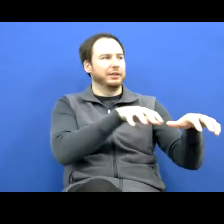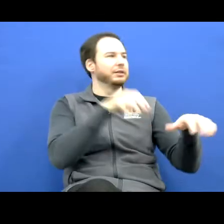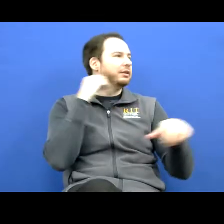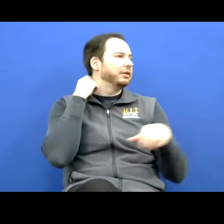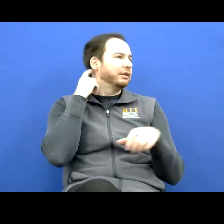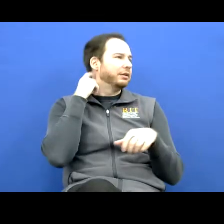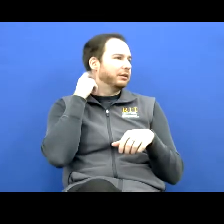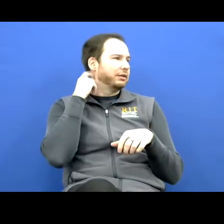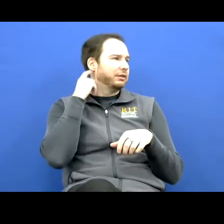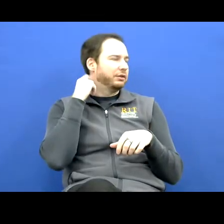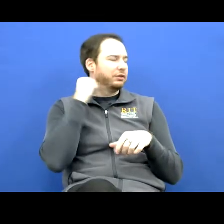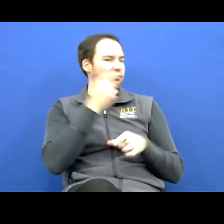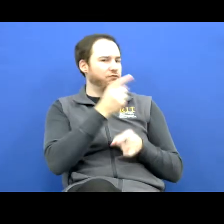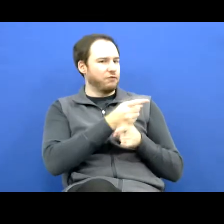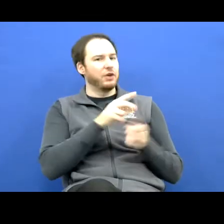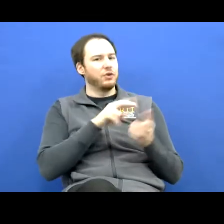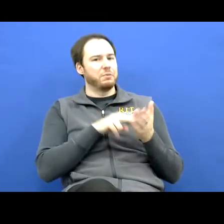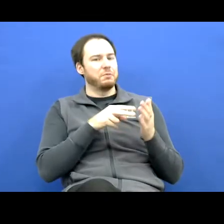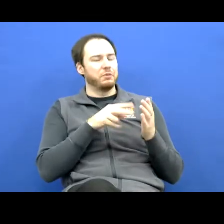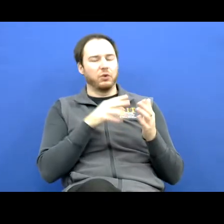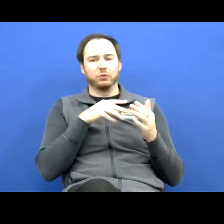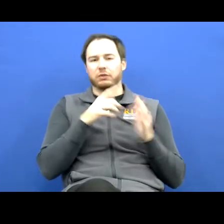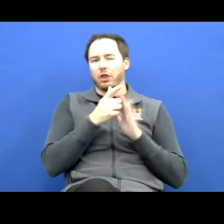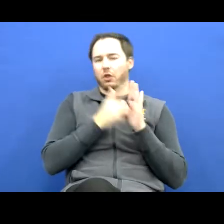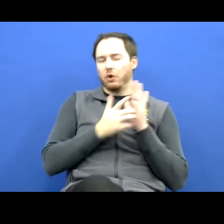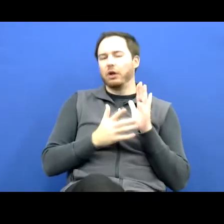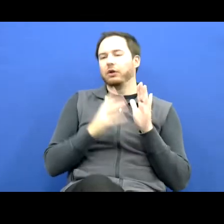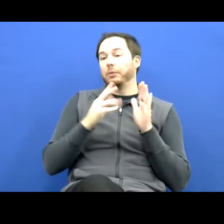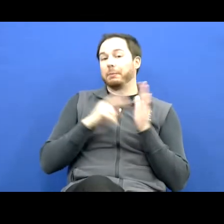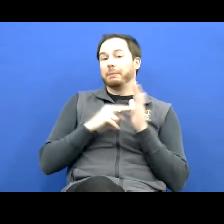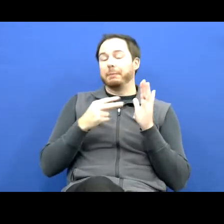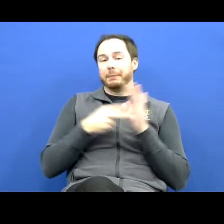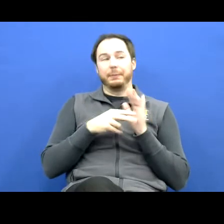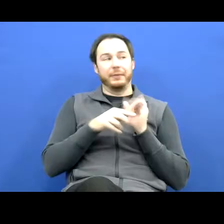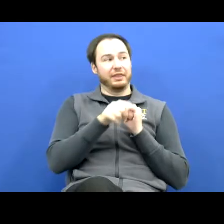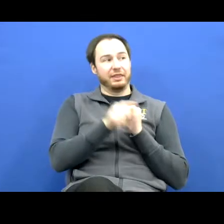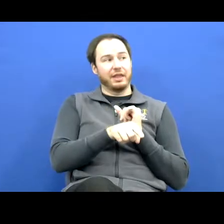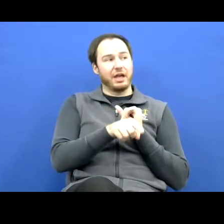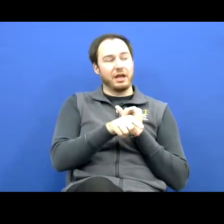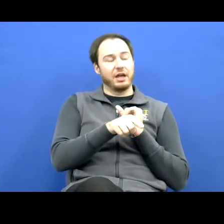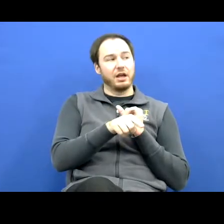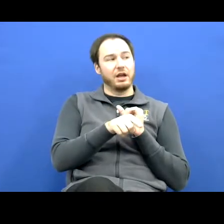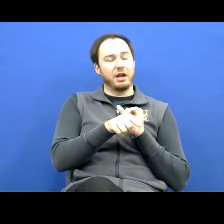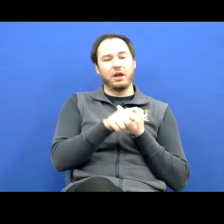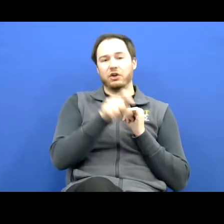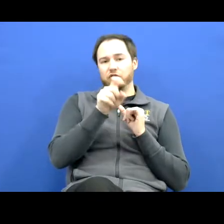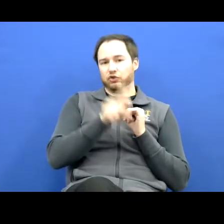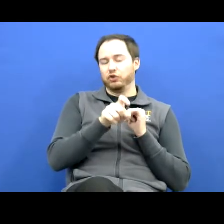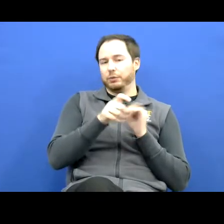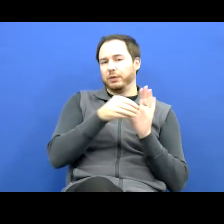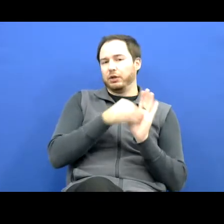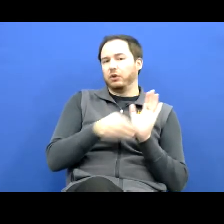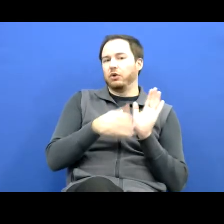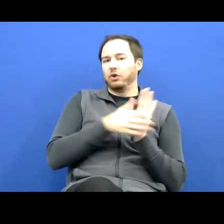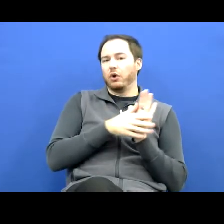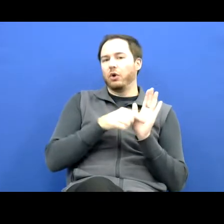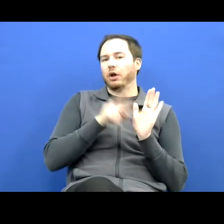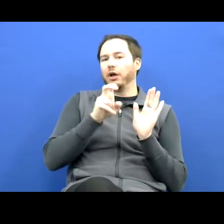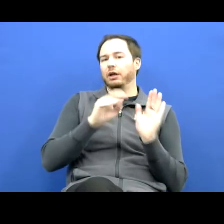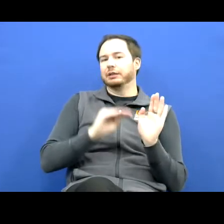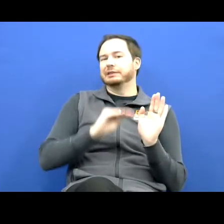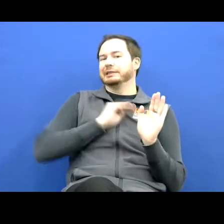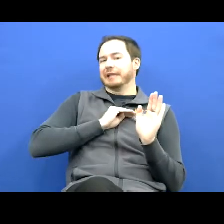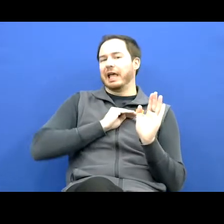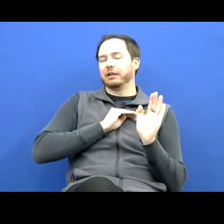so, just for the record, that condition should be noted as satisfied.